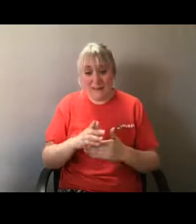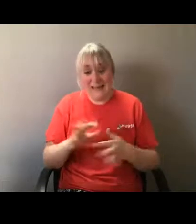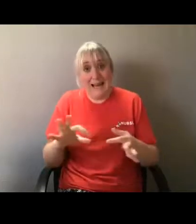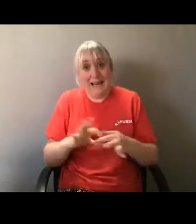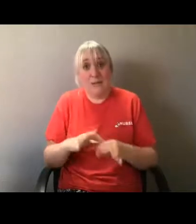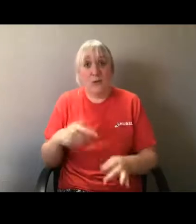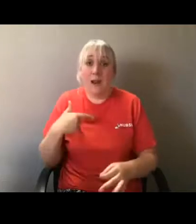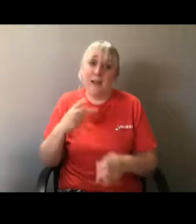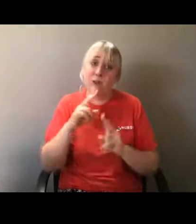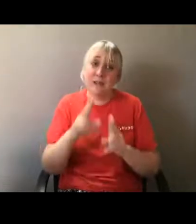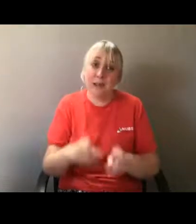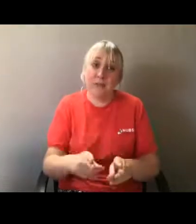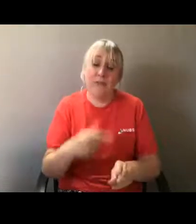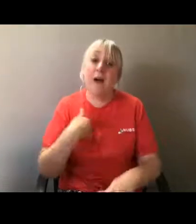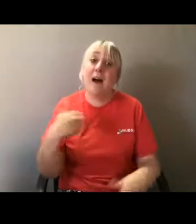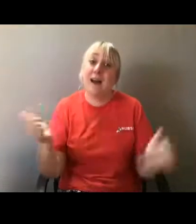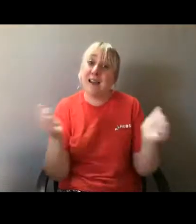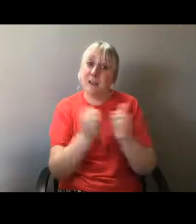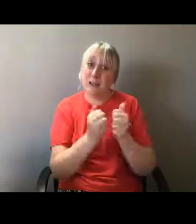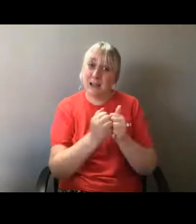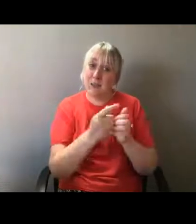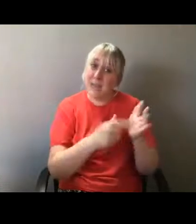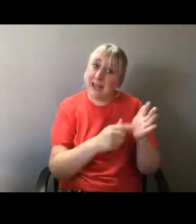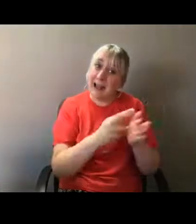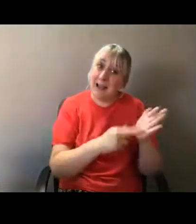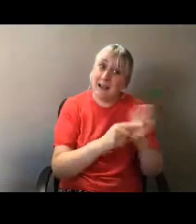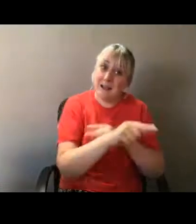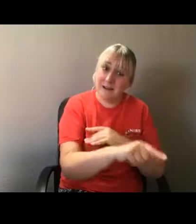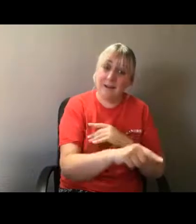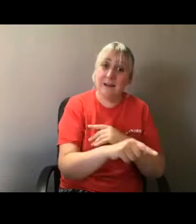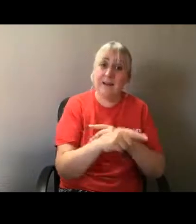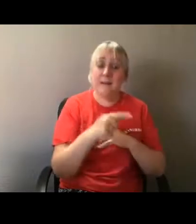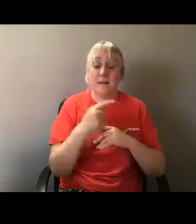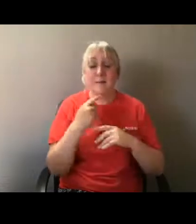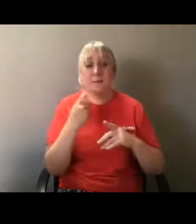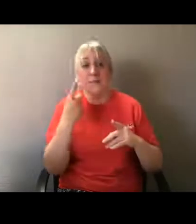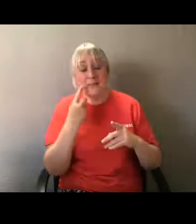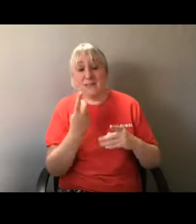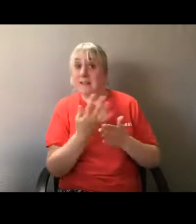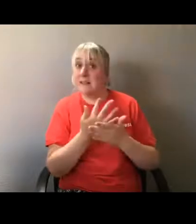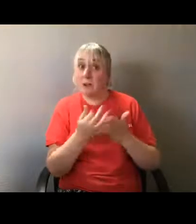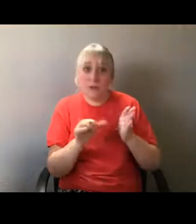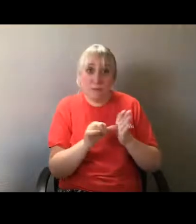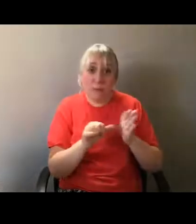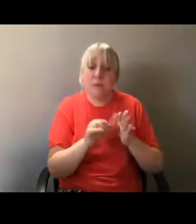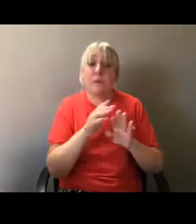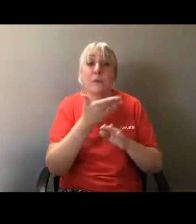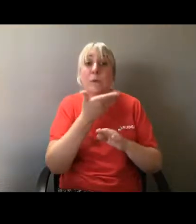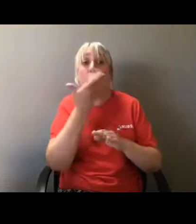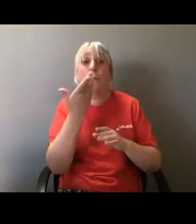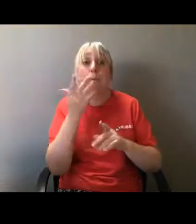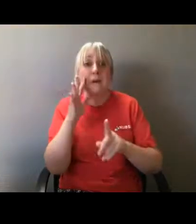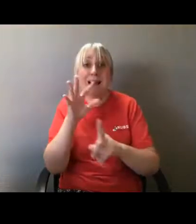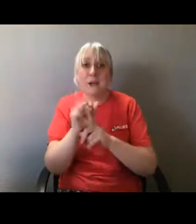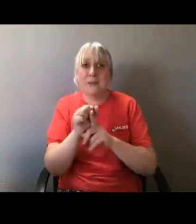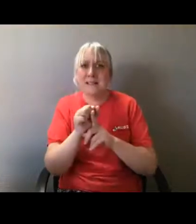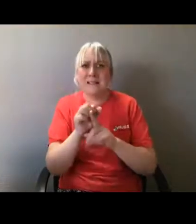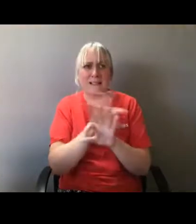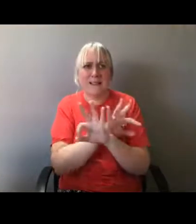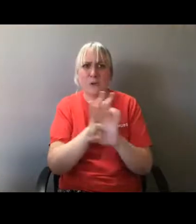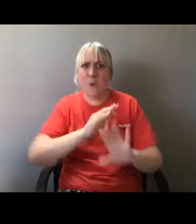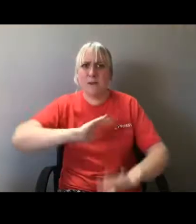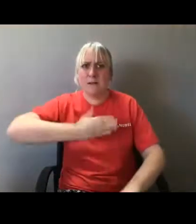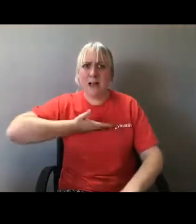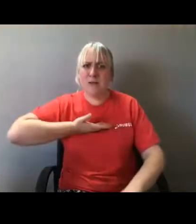social model binary is problematic. As Ellen has said in her book, without a diagnosis, you have no entitlement to support from